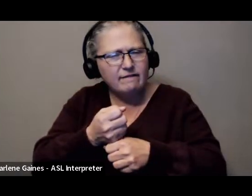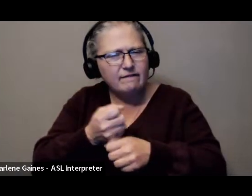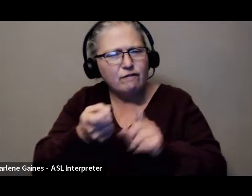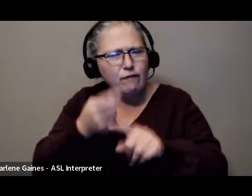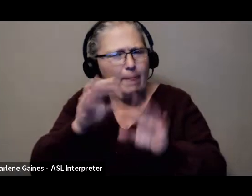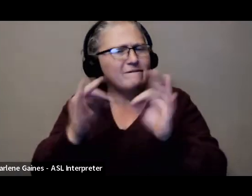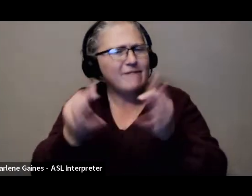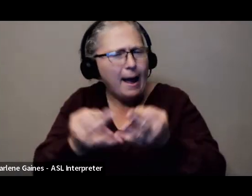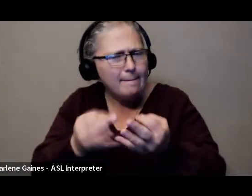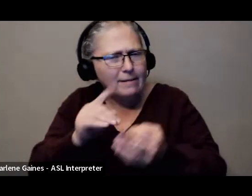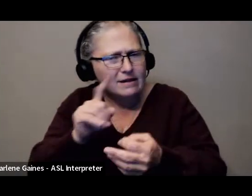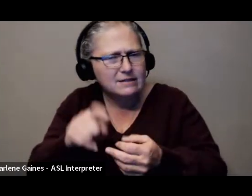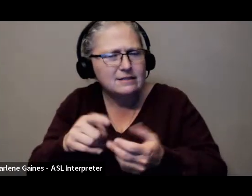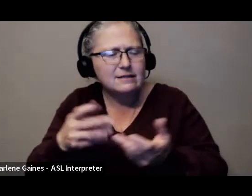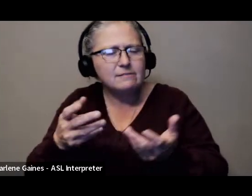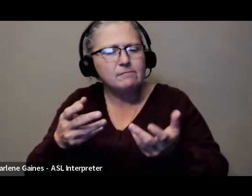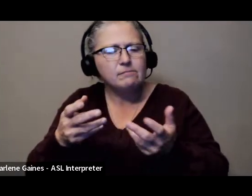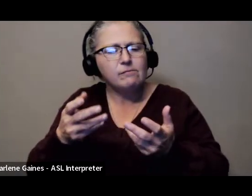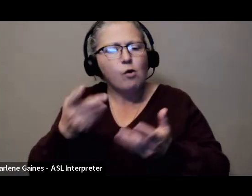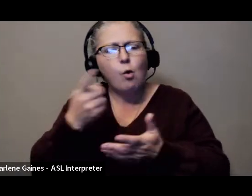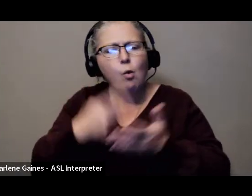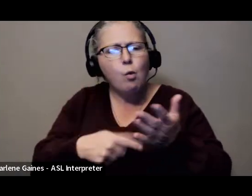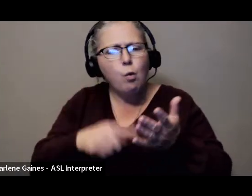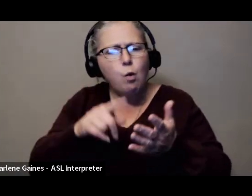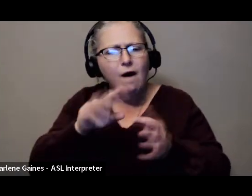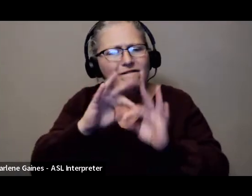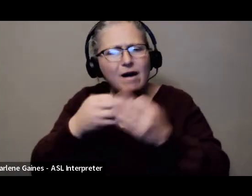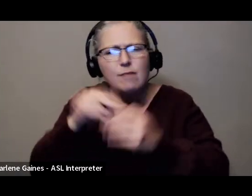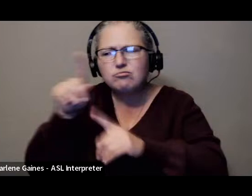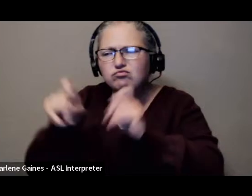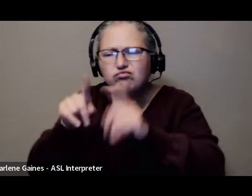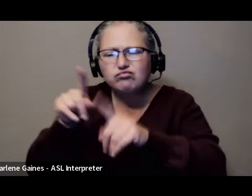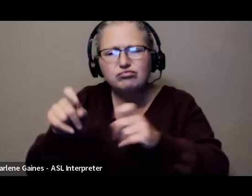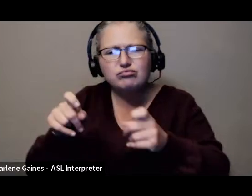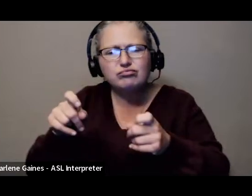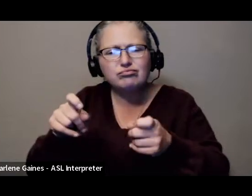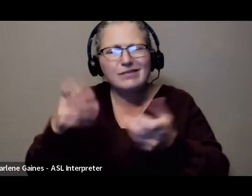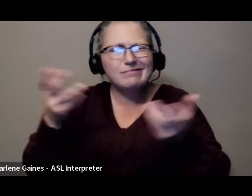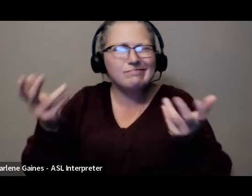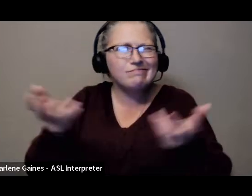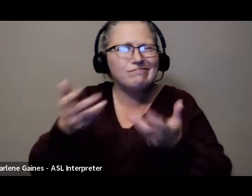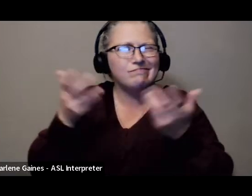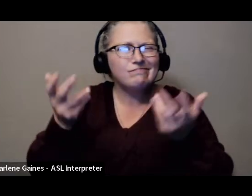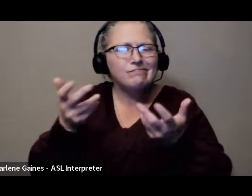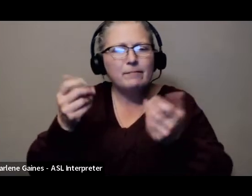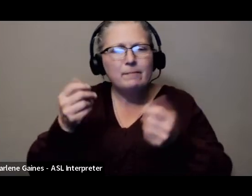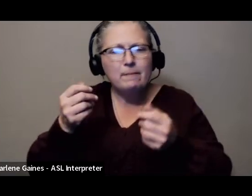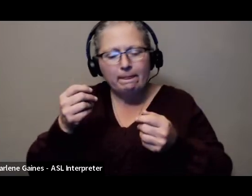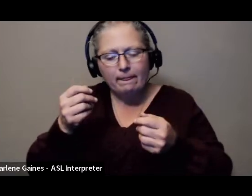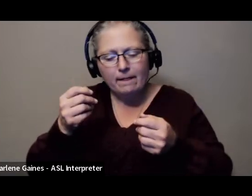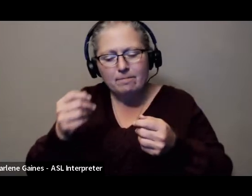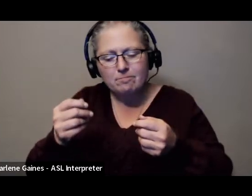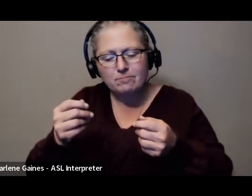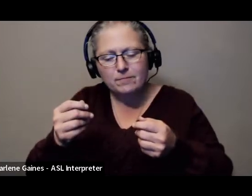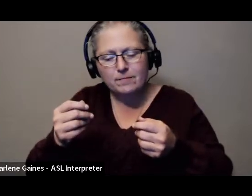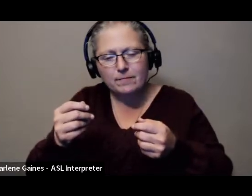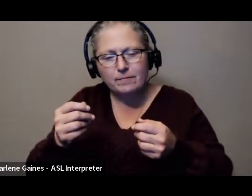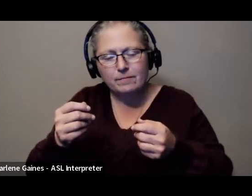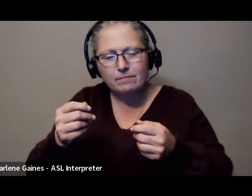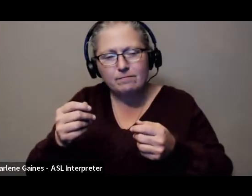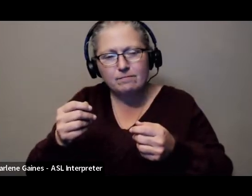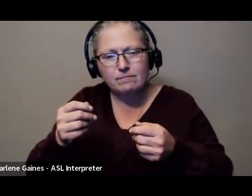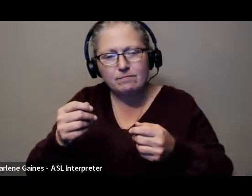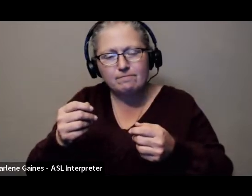the families? What questions have they had? And even, I guess, coming up to this,